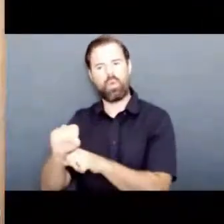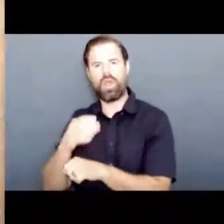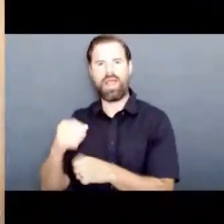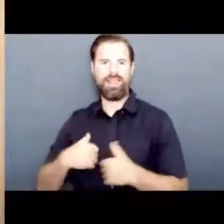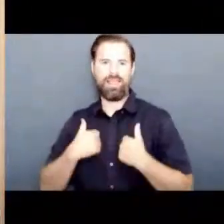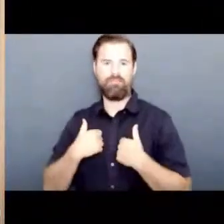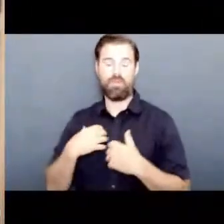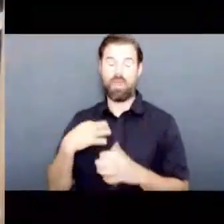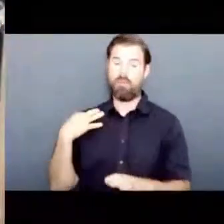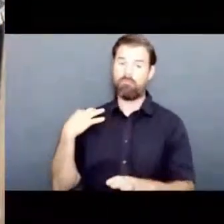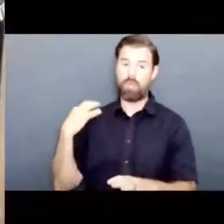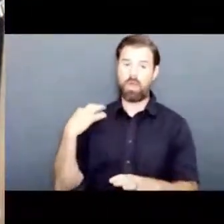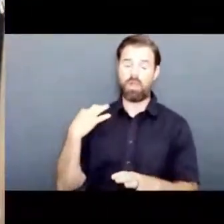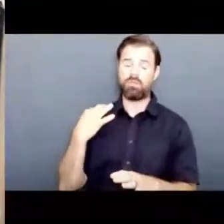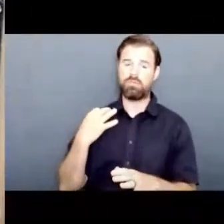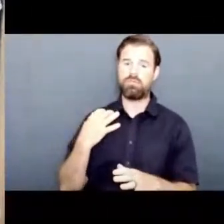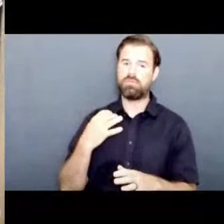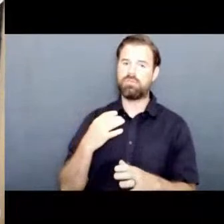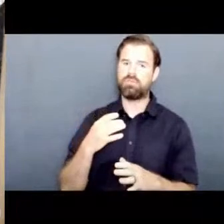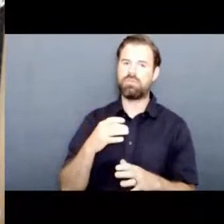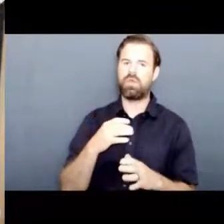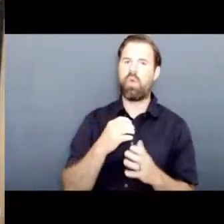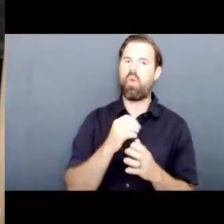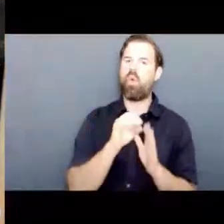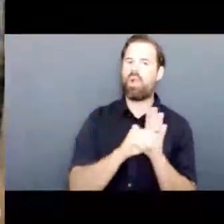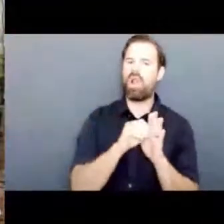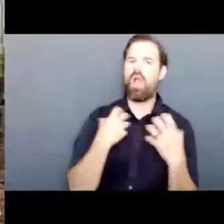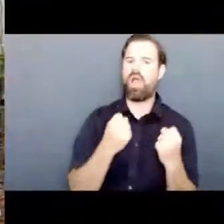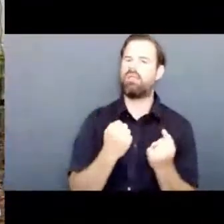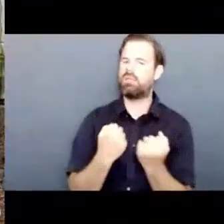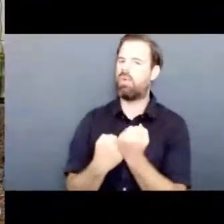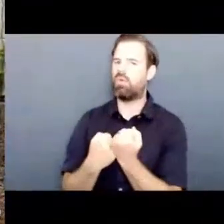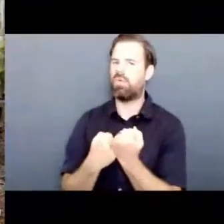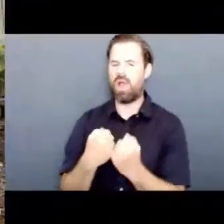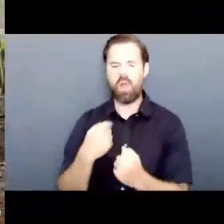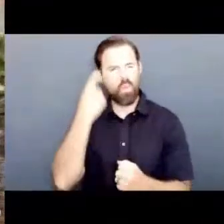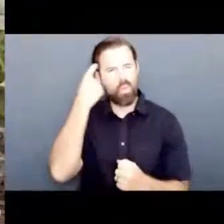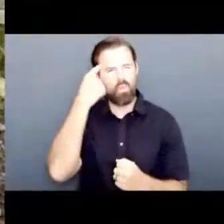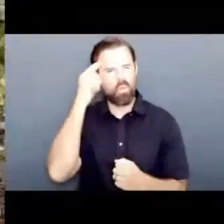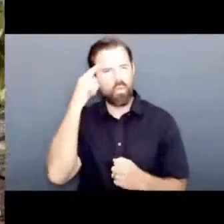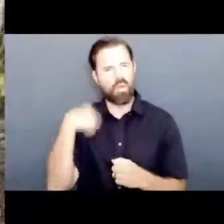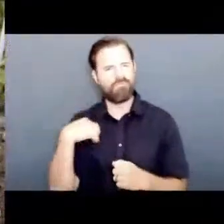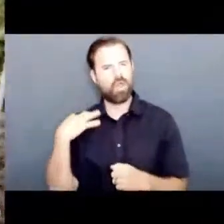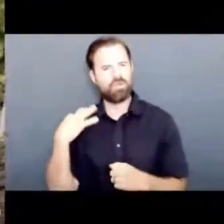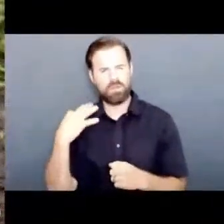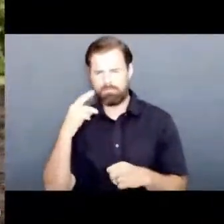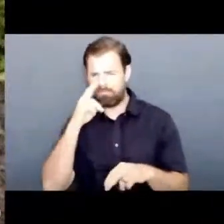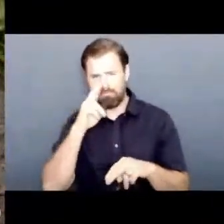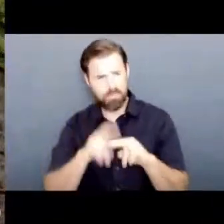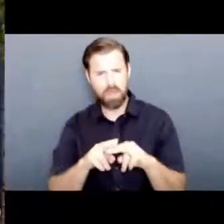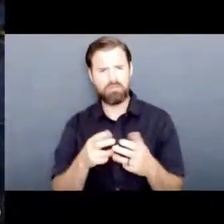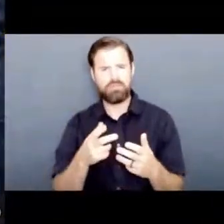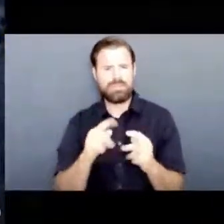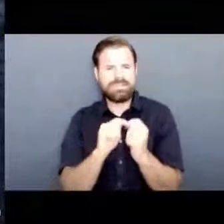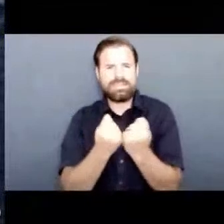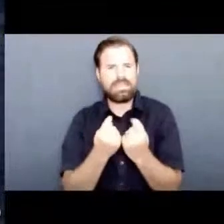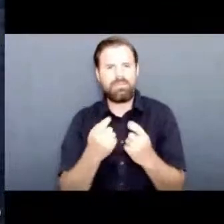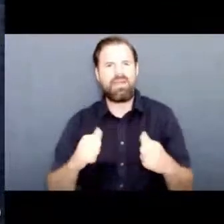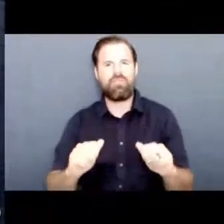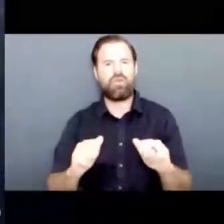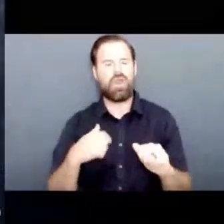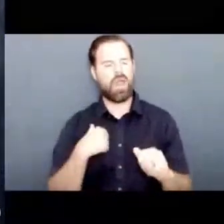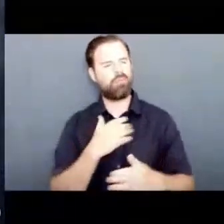is something that Orlando Health supports. I came out to volunteer because it's a team effort. It's a lot of fun. I